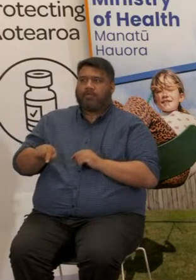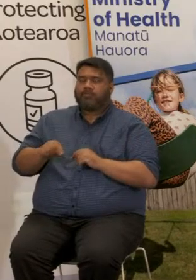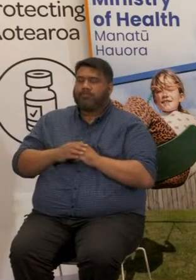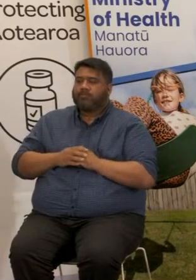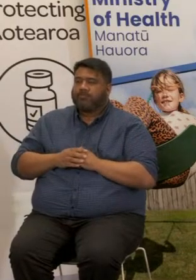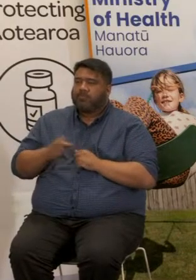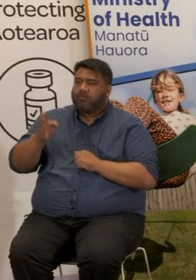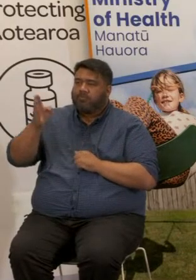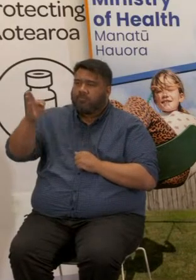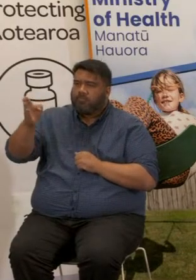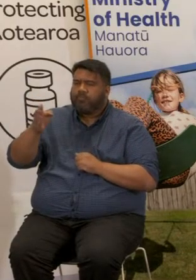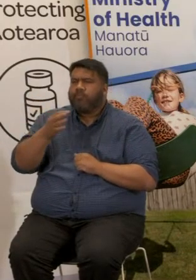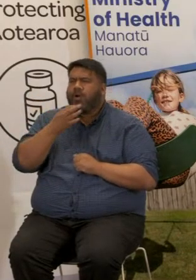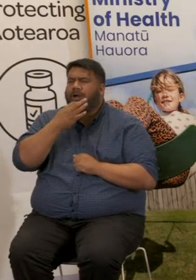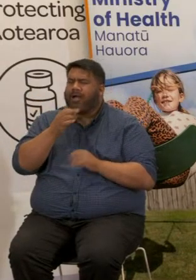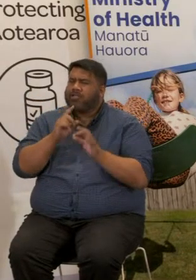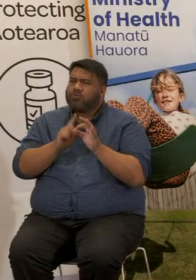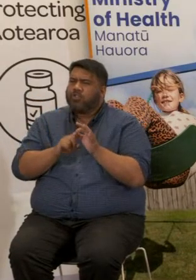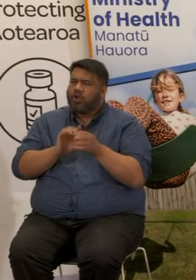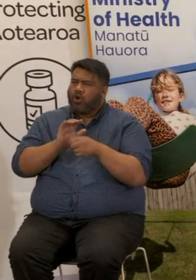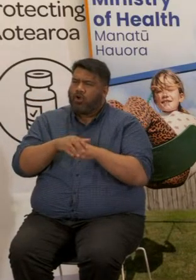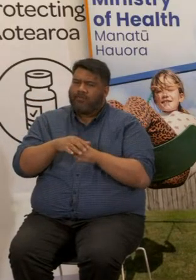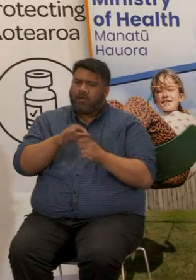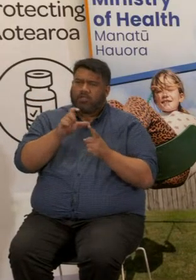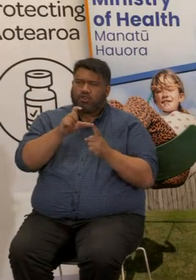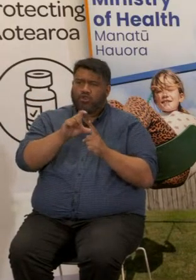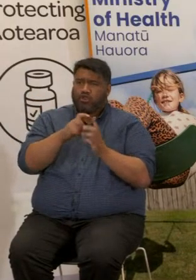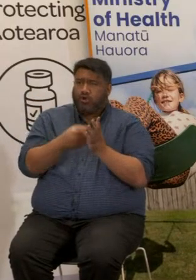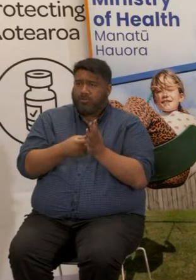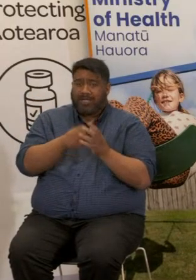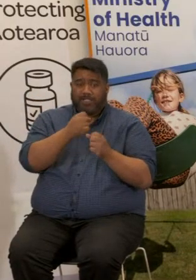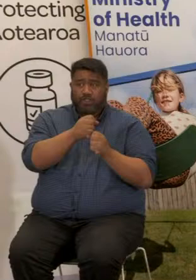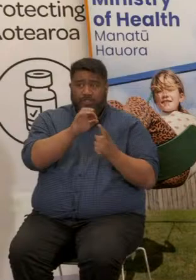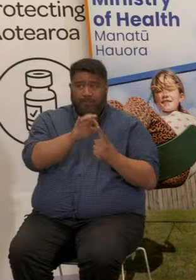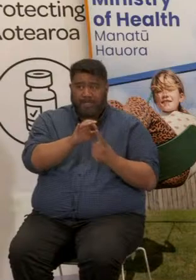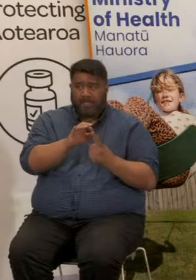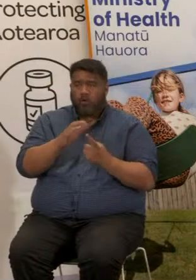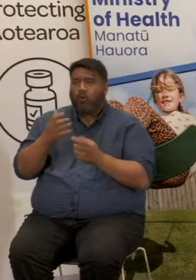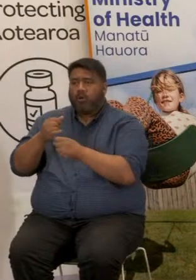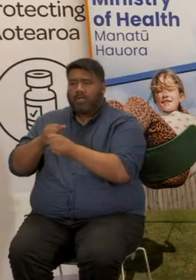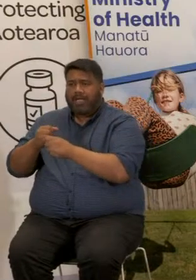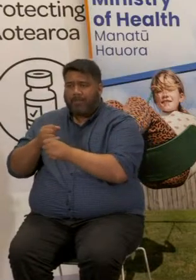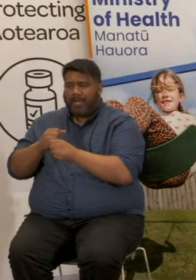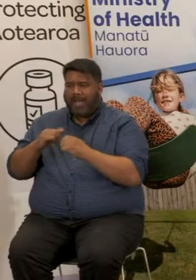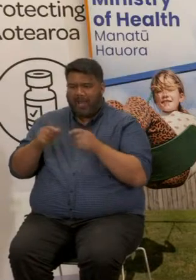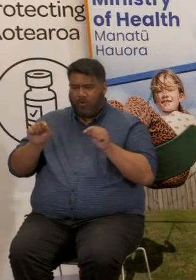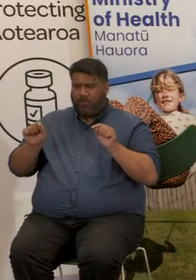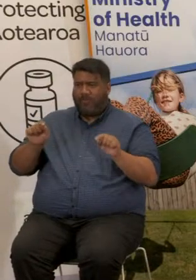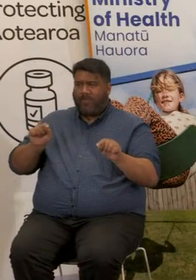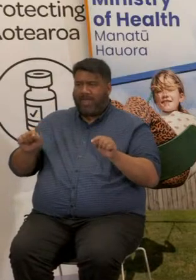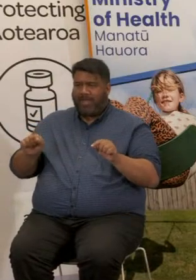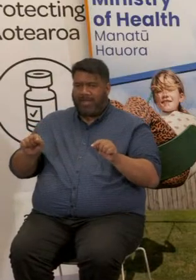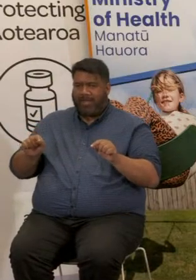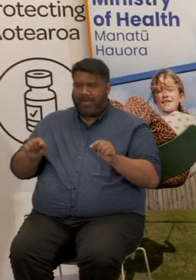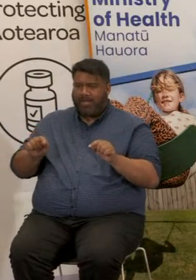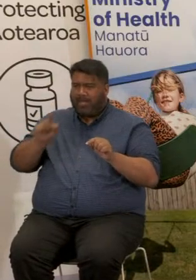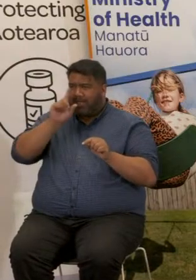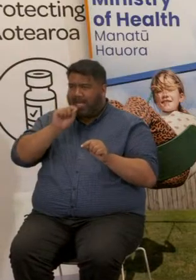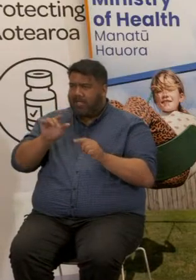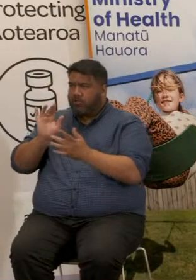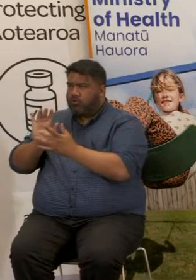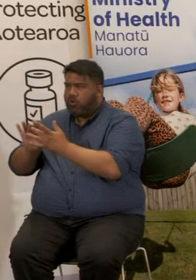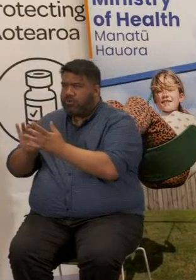but I'd just like to get a sense of how GPs and pharmacists are being used to reach unvaccinated people. I don't know if you